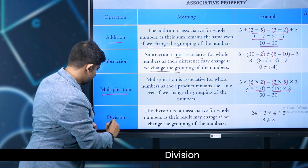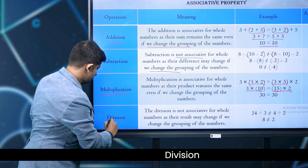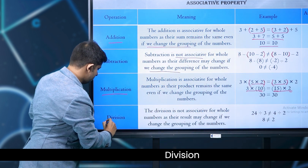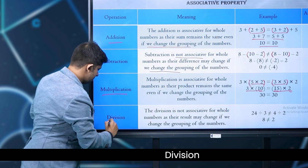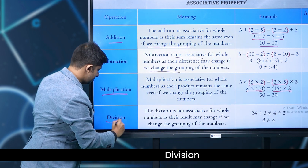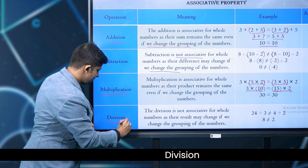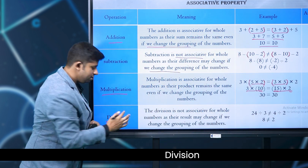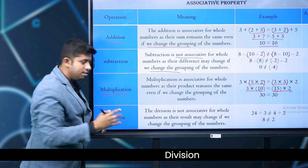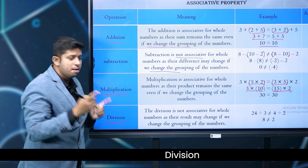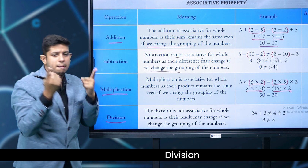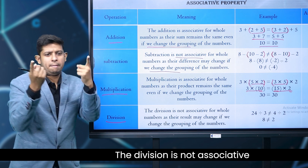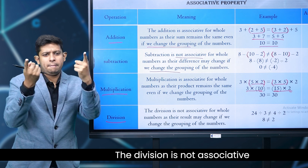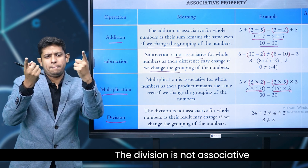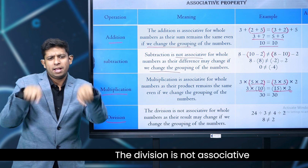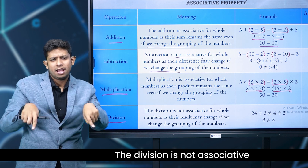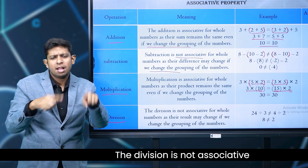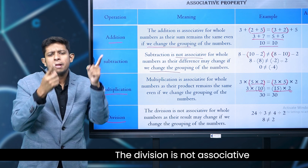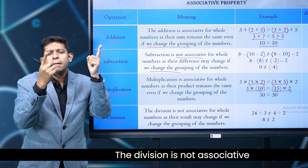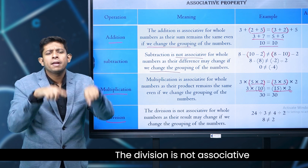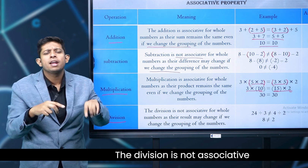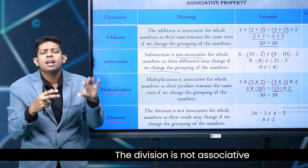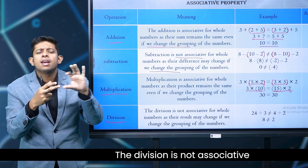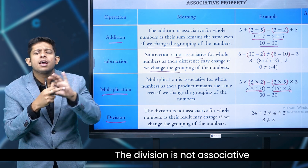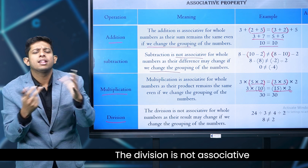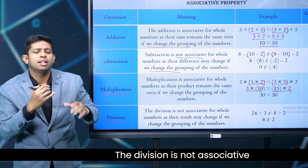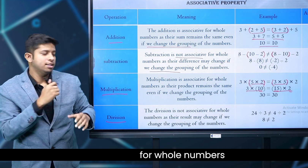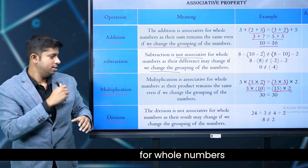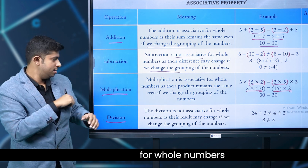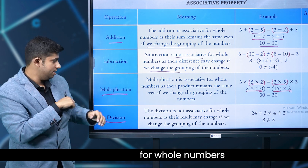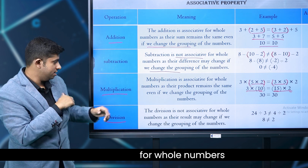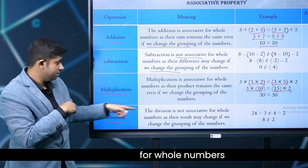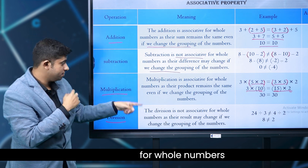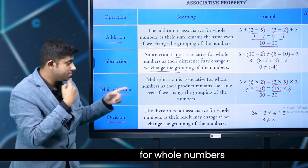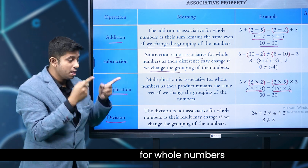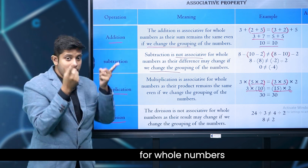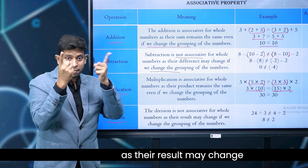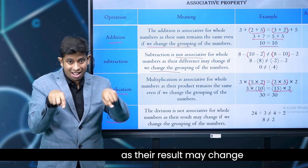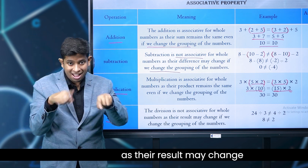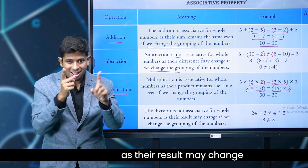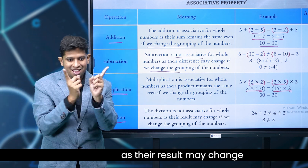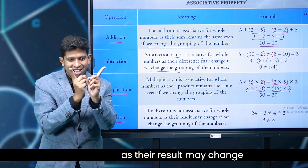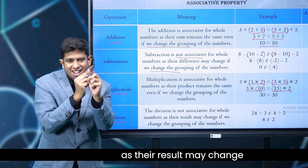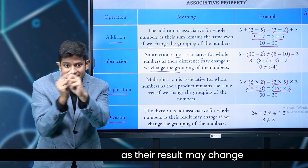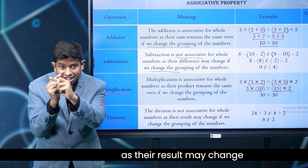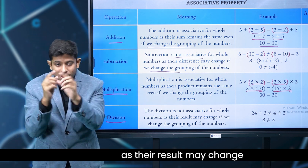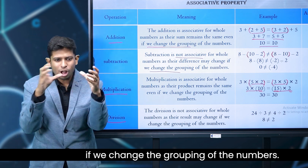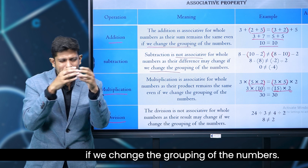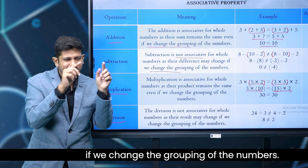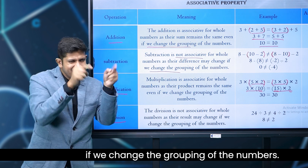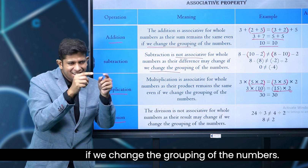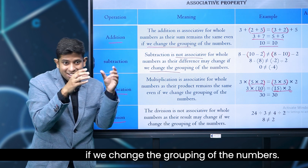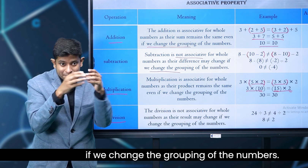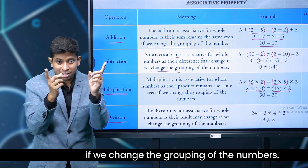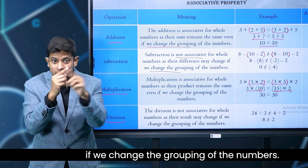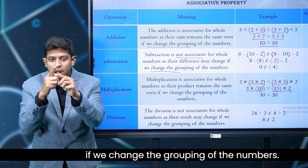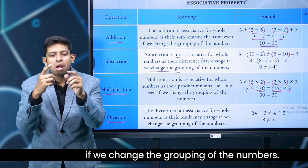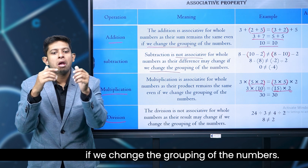Division. The division is not associative for whole numbers as the result may change if we change the grouping of the numbers.